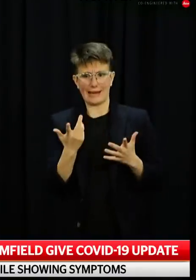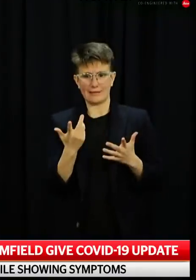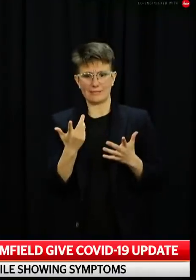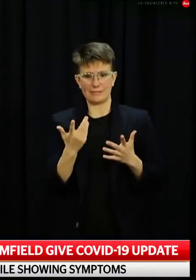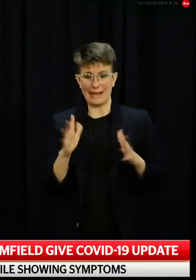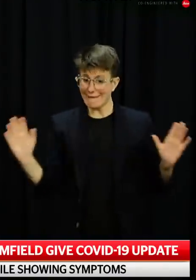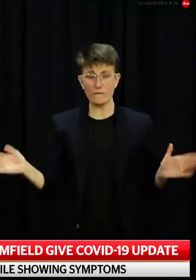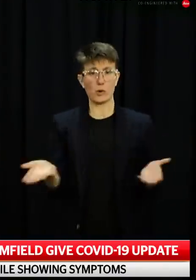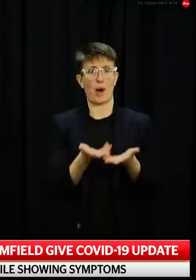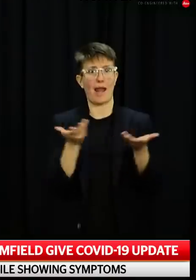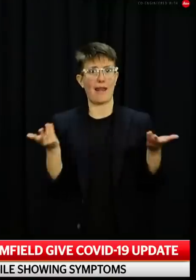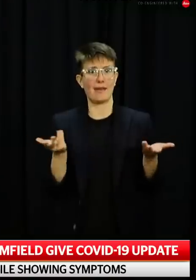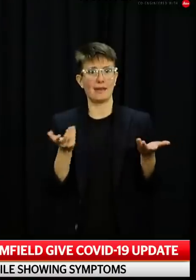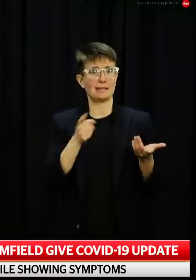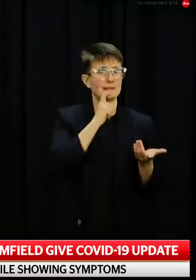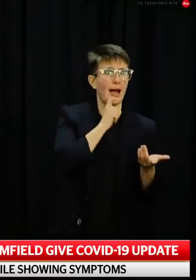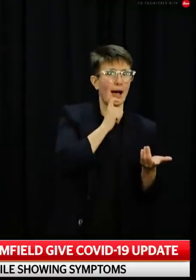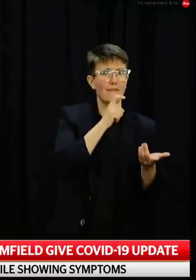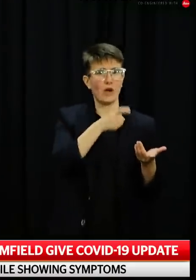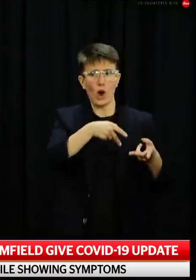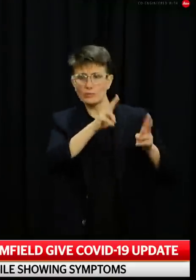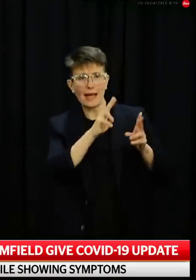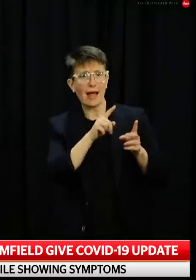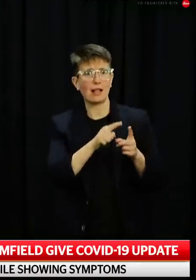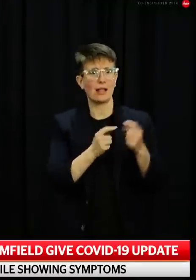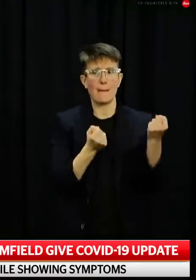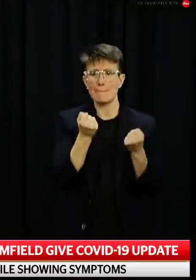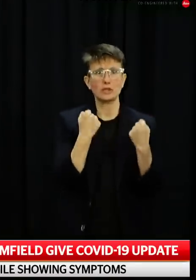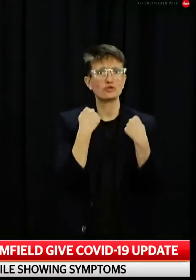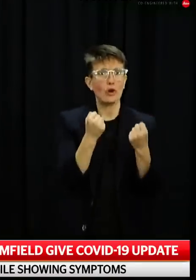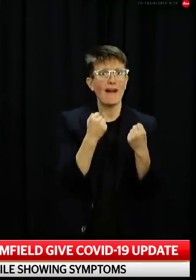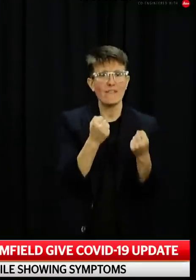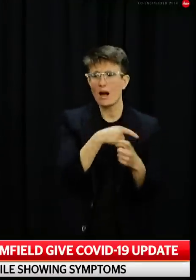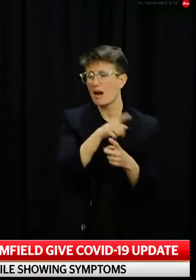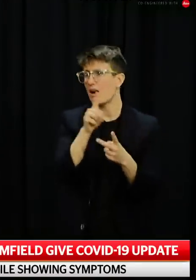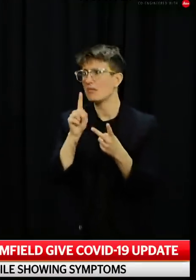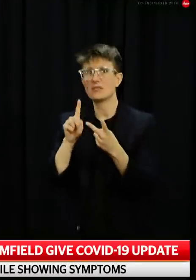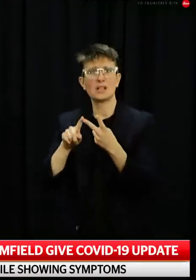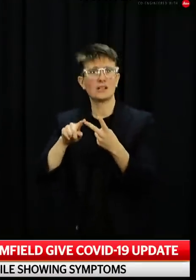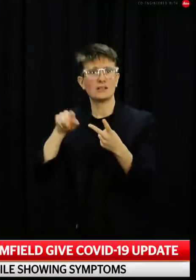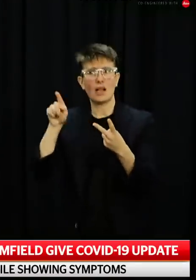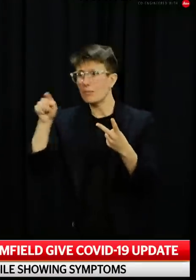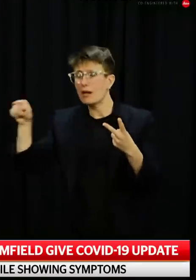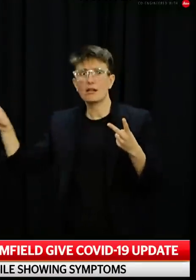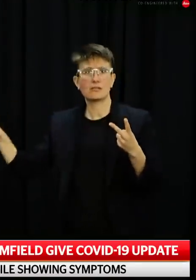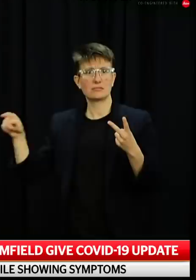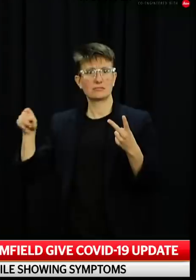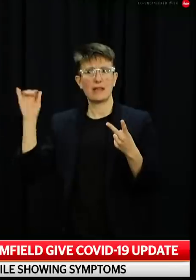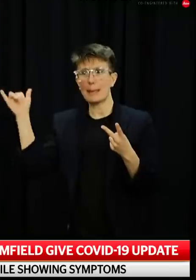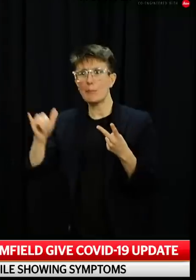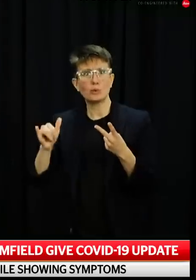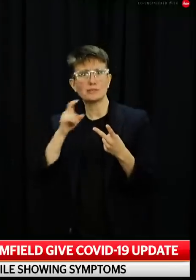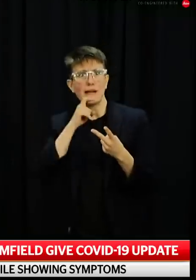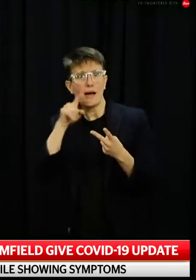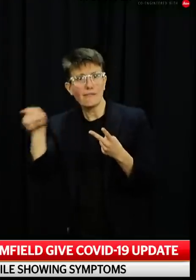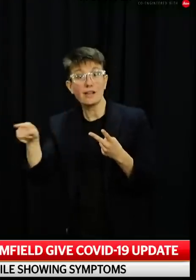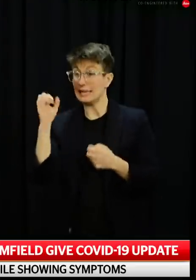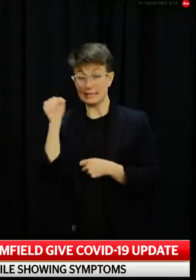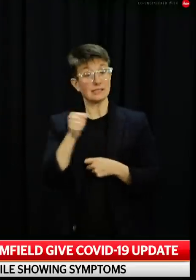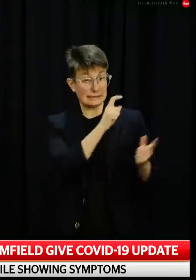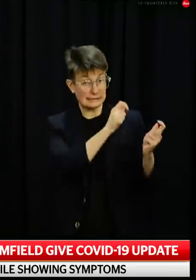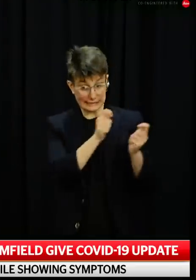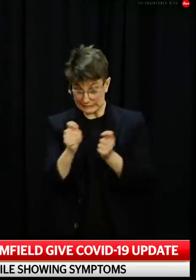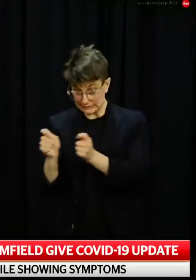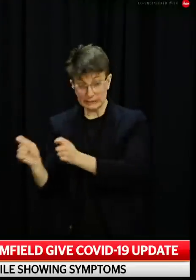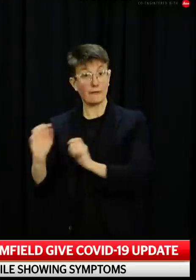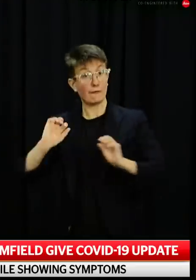bus drivers are being tested, the border. And they are, but they're not tested. They're not tested every single day, obviously. I've just told you that we've got roughly